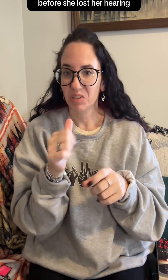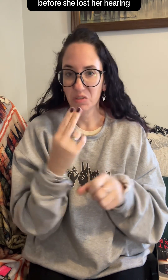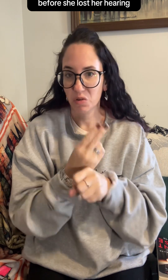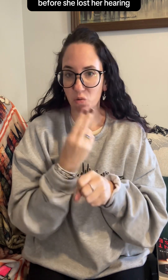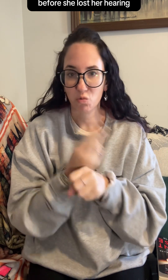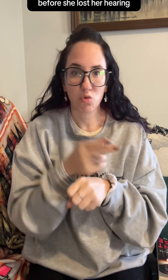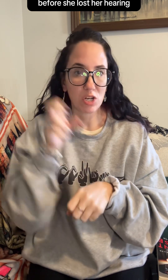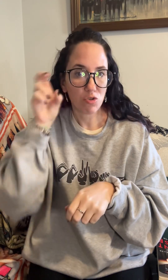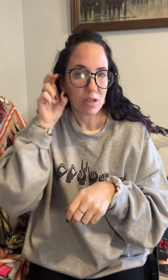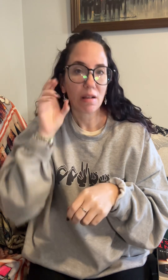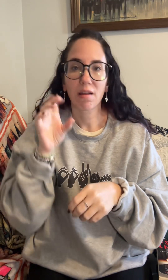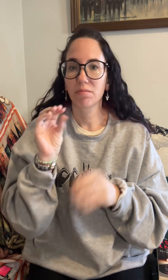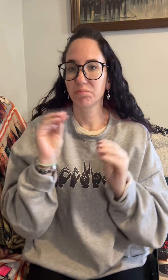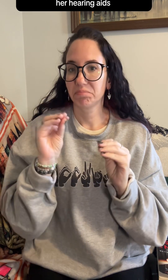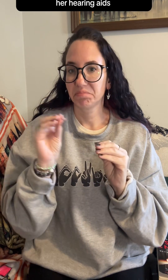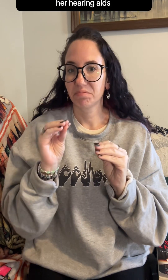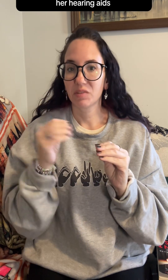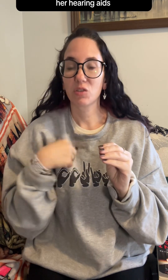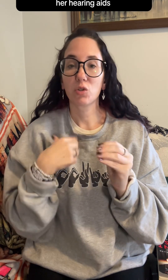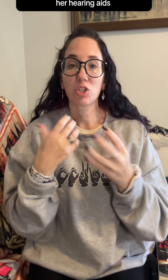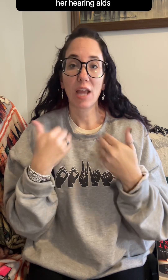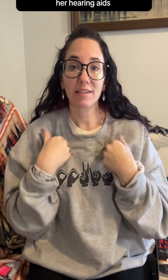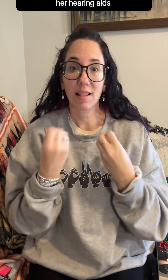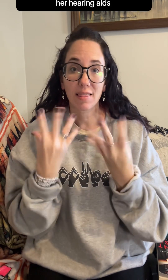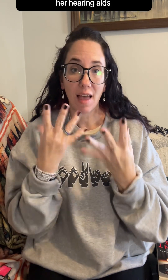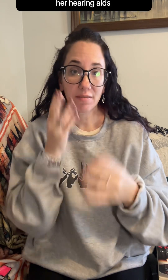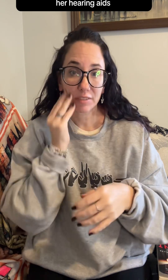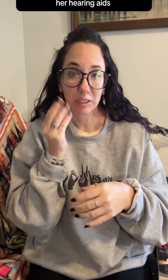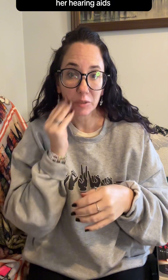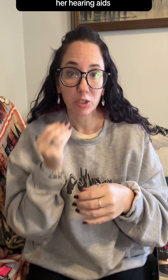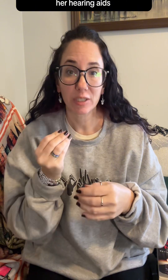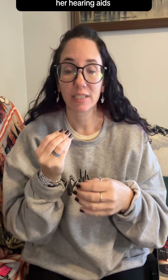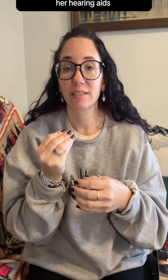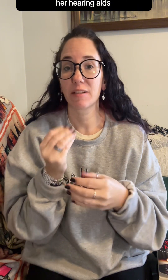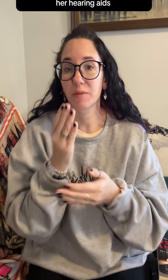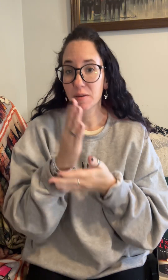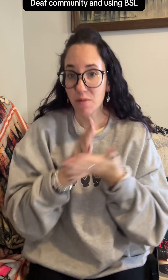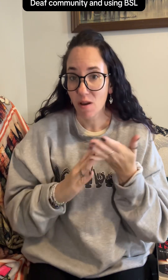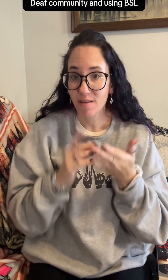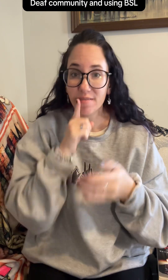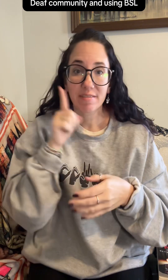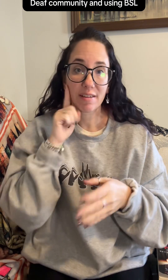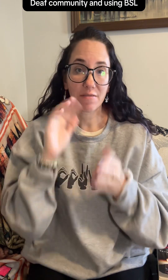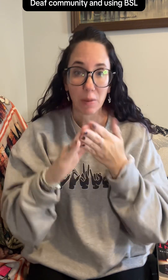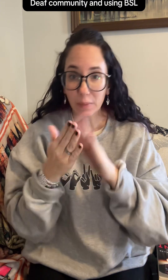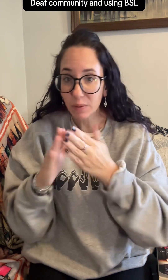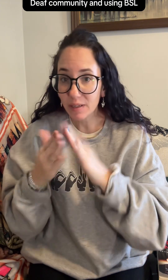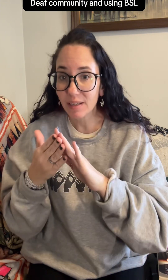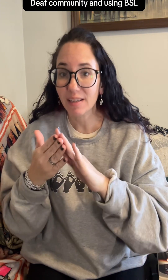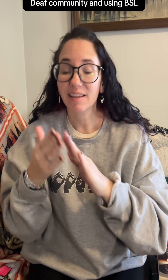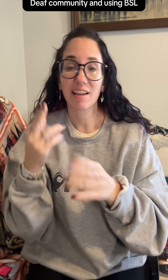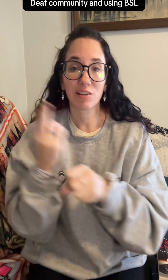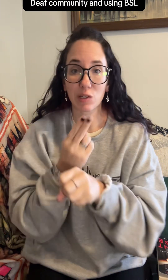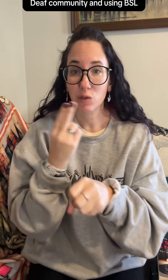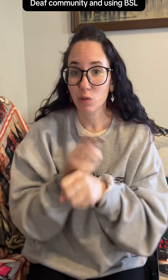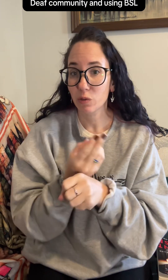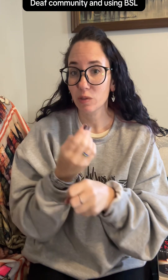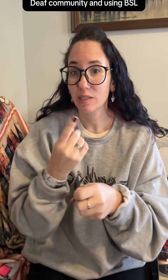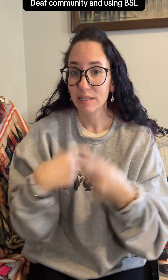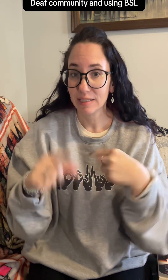hearing. So now she says that she refuses to wear her hearing aids because she has a lot of experience in the deaf community and using